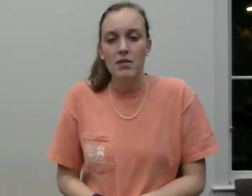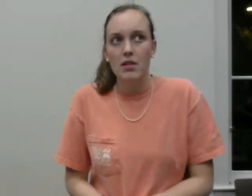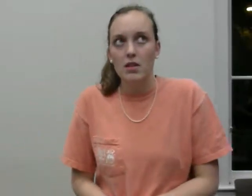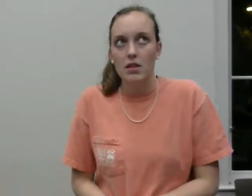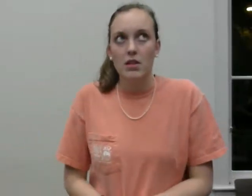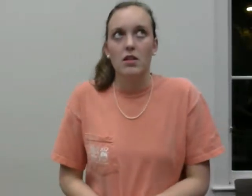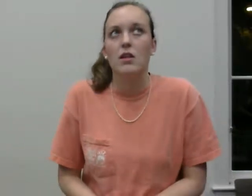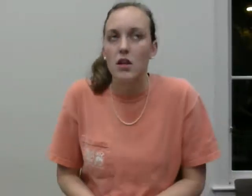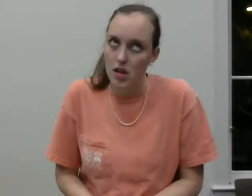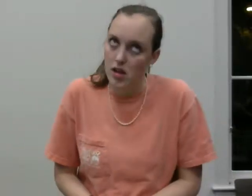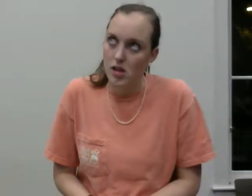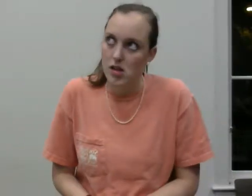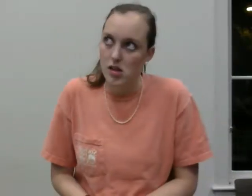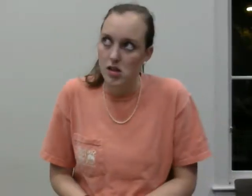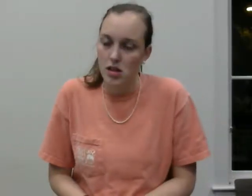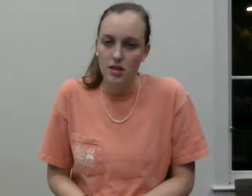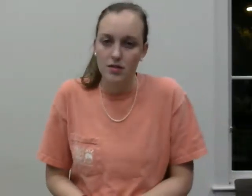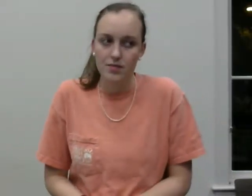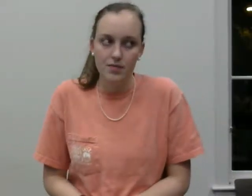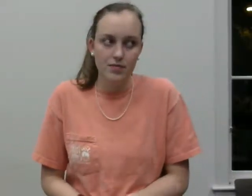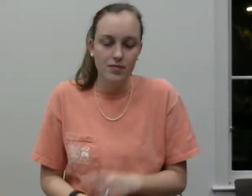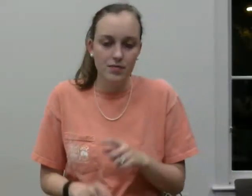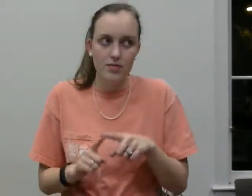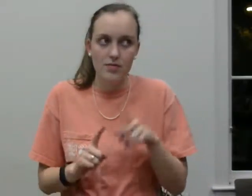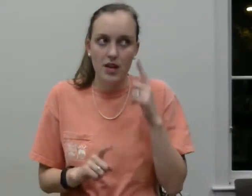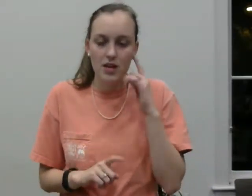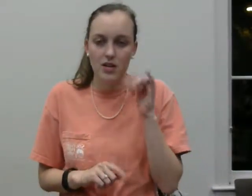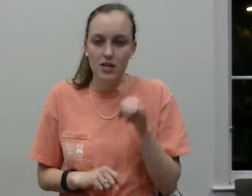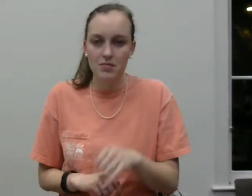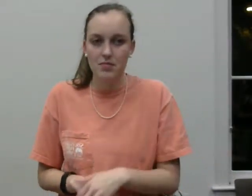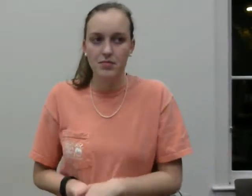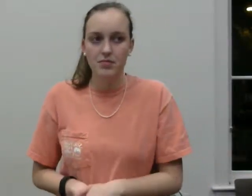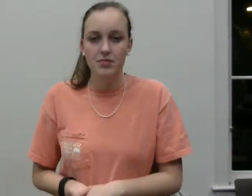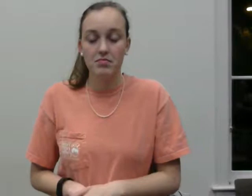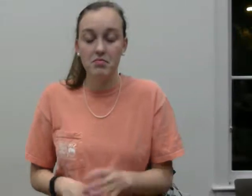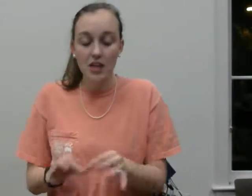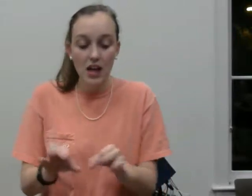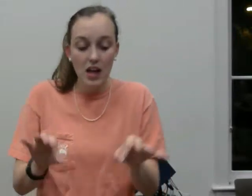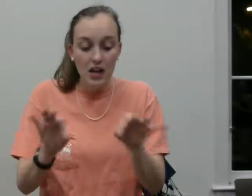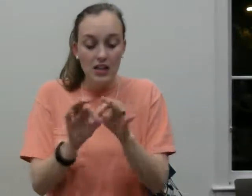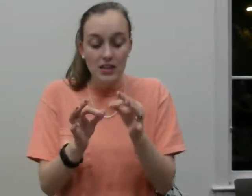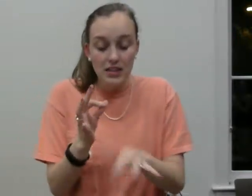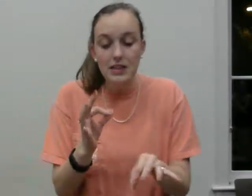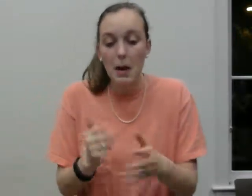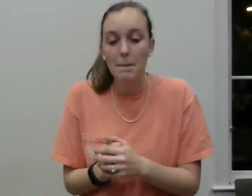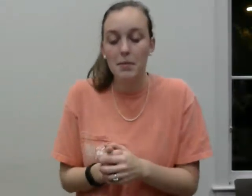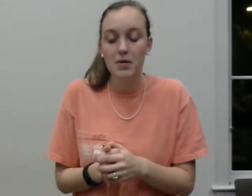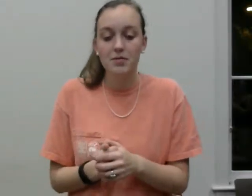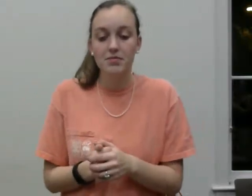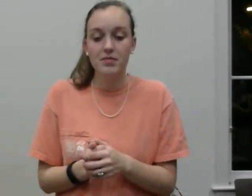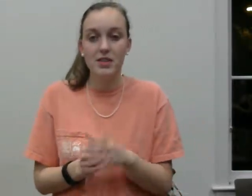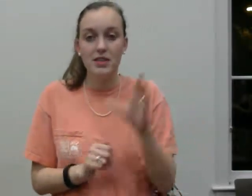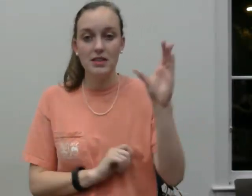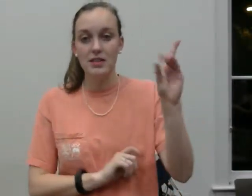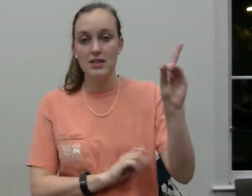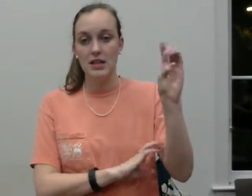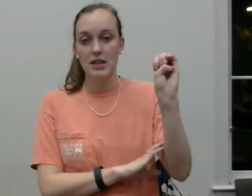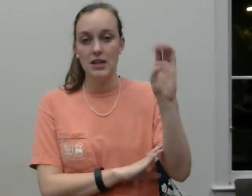independence inspired hope in many African Americans. Why? Well, simply put, the Declaration of Independence. We believe that all men are created equal, that they're endowed